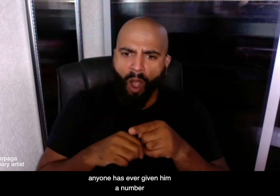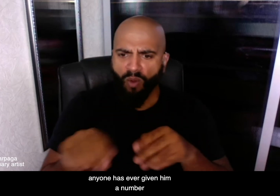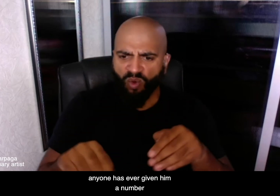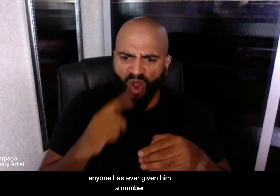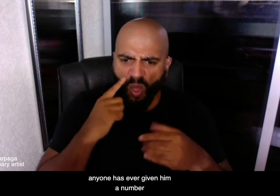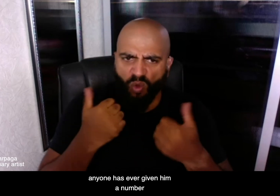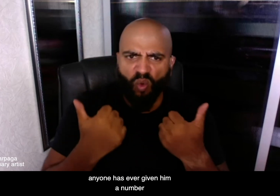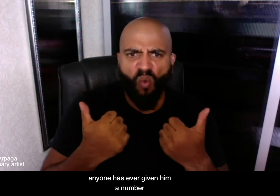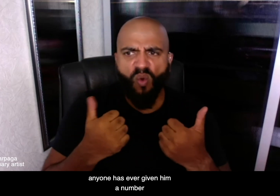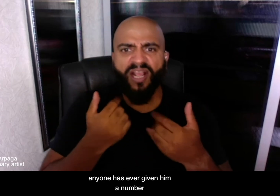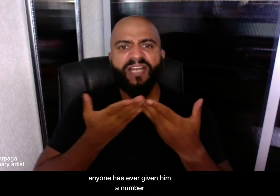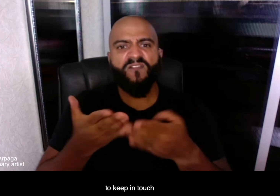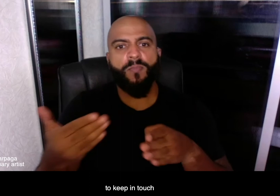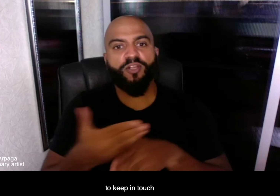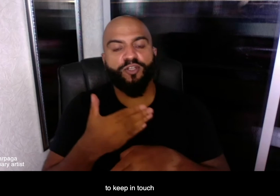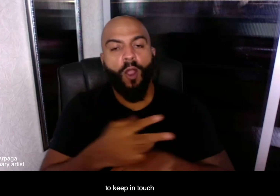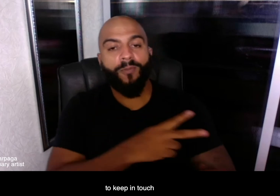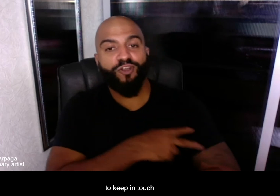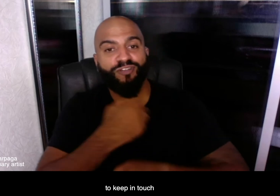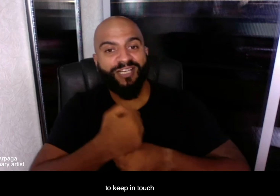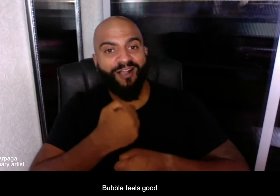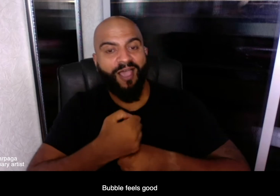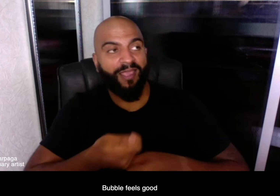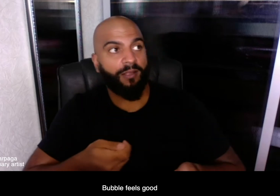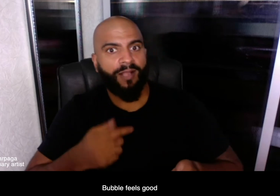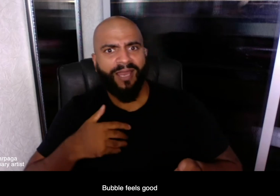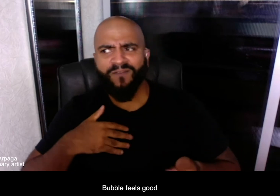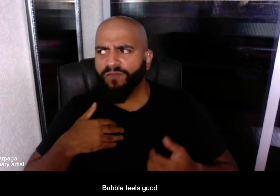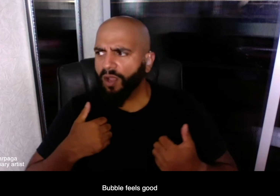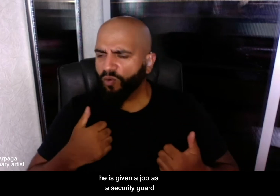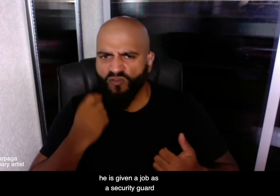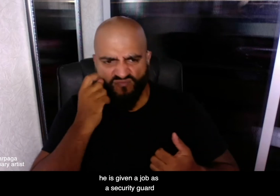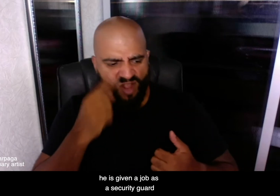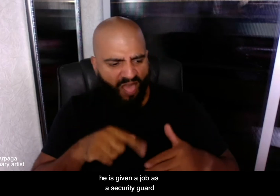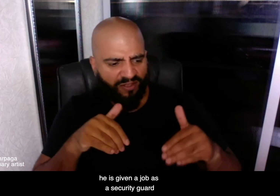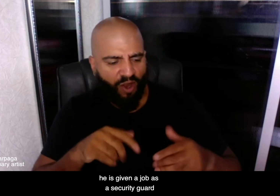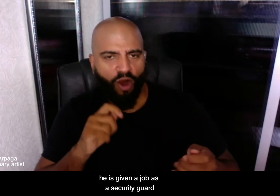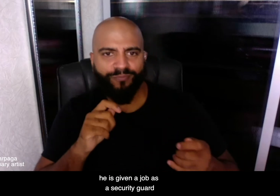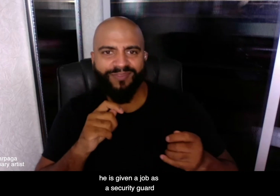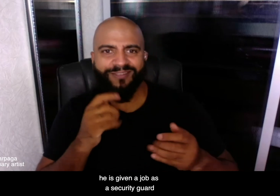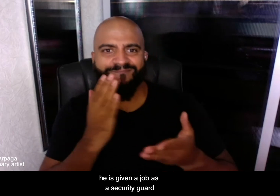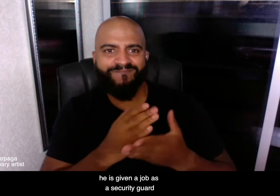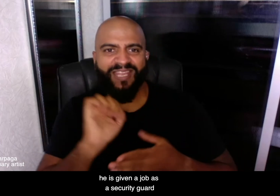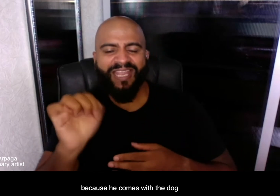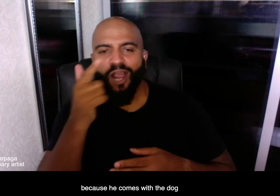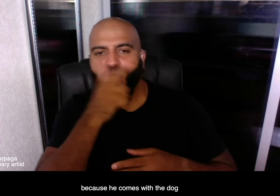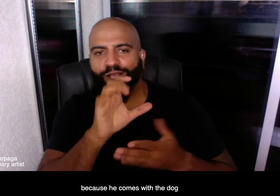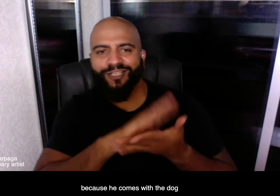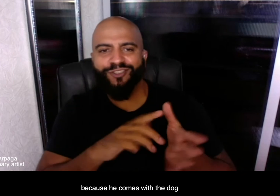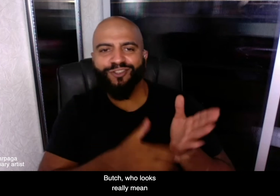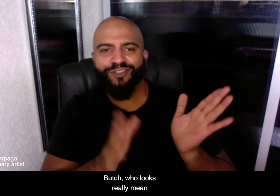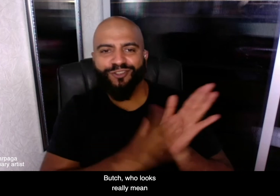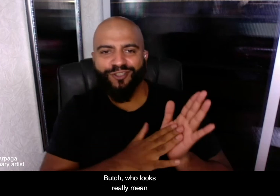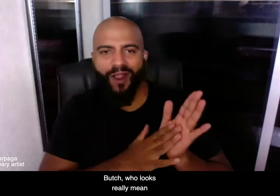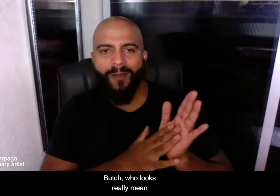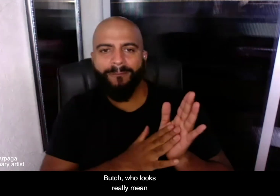given him a number to keep in touch. Bubble feels good. He's given a job as a security guard because he comes with the dog Butch,